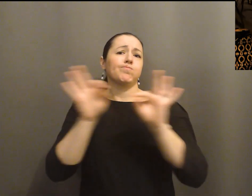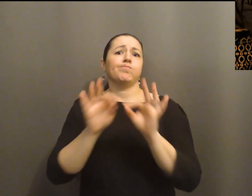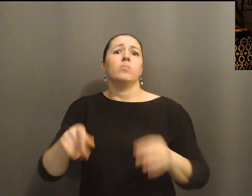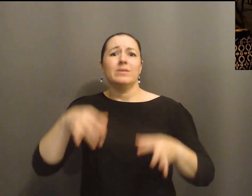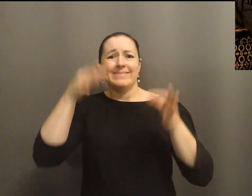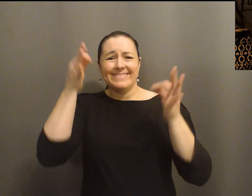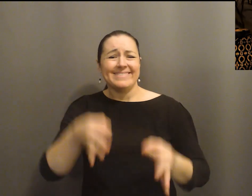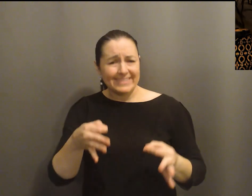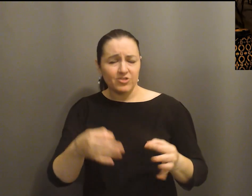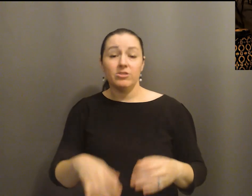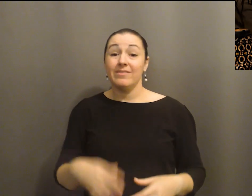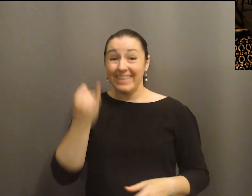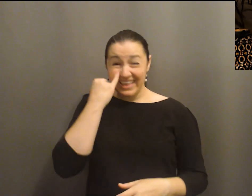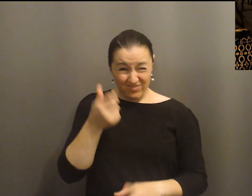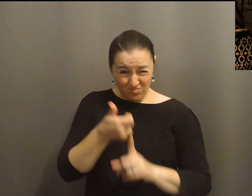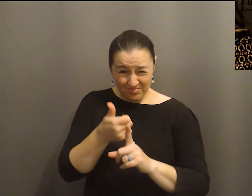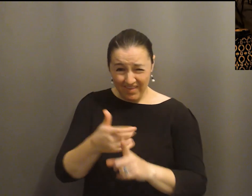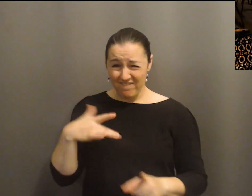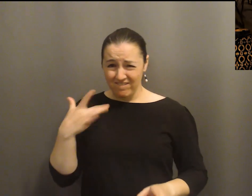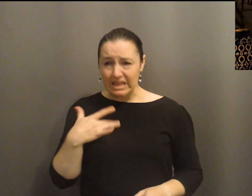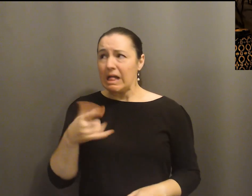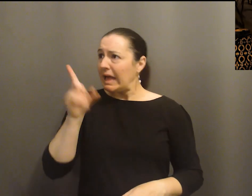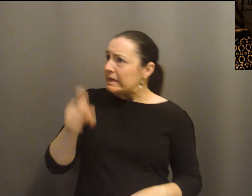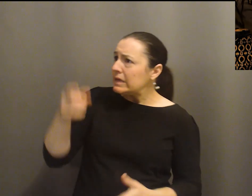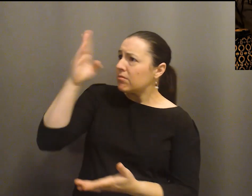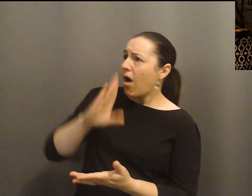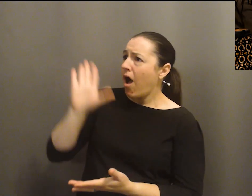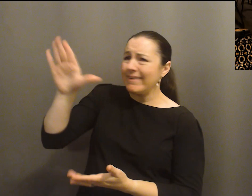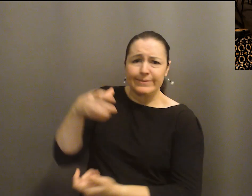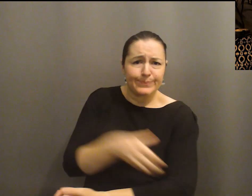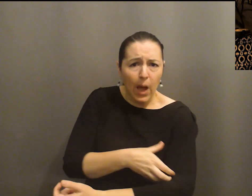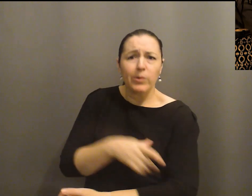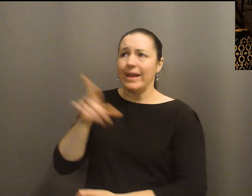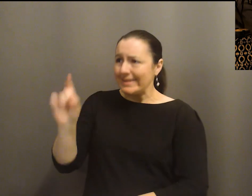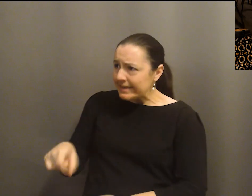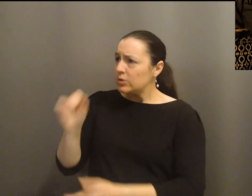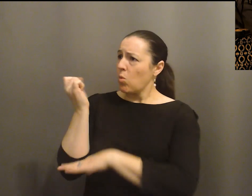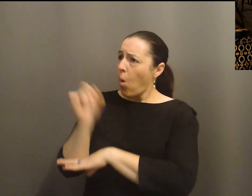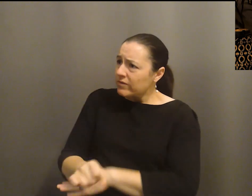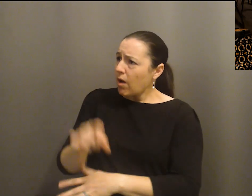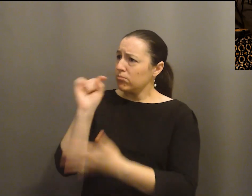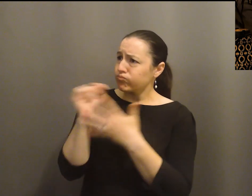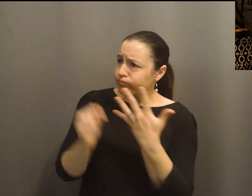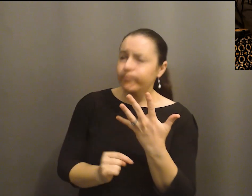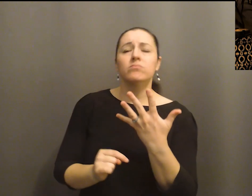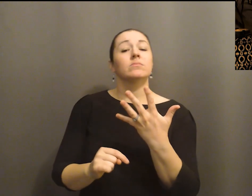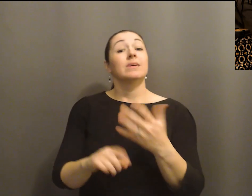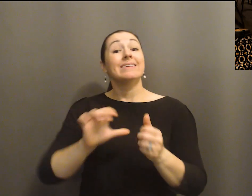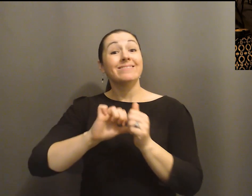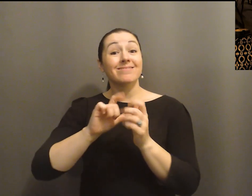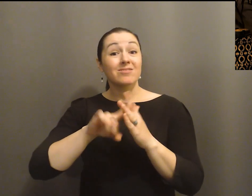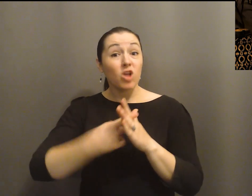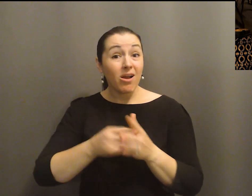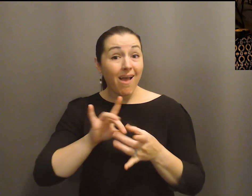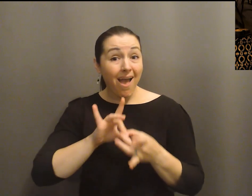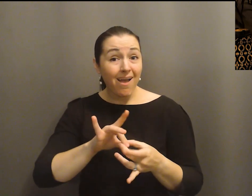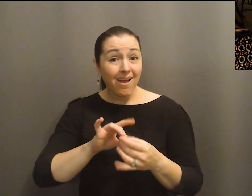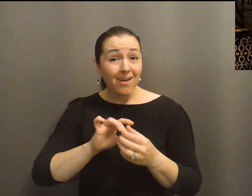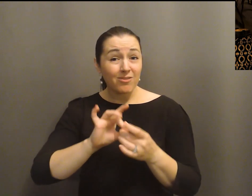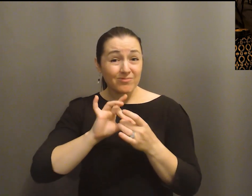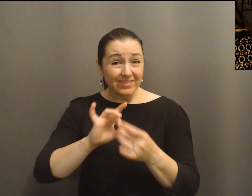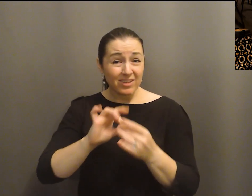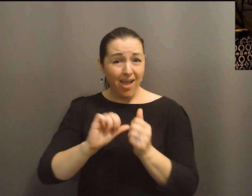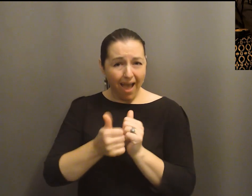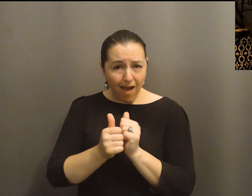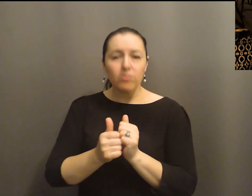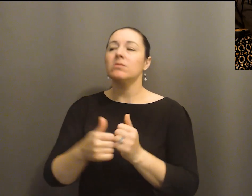you Out there going Man I need God's power I need the power To overcome these things All this starts In a relationship With Jesus When we come to Jesus